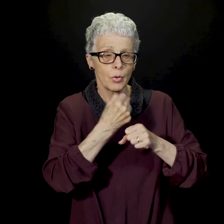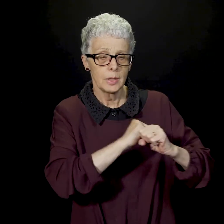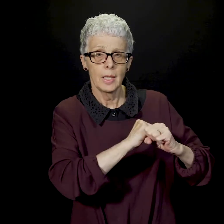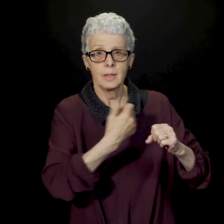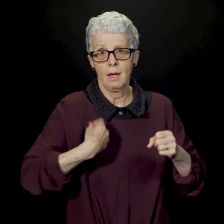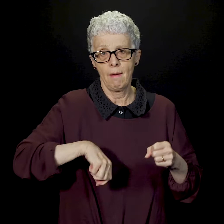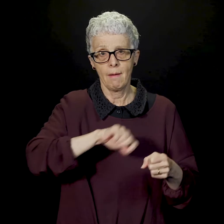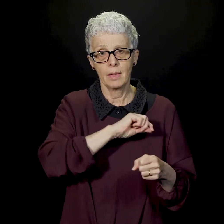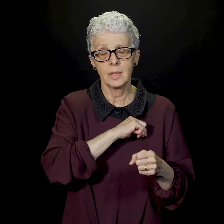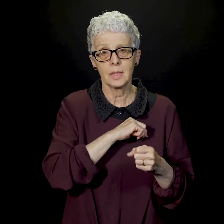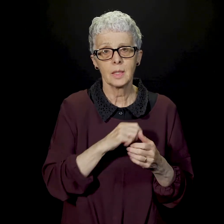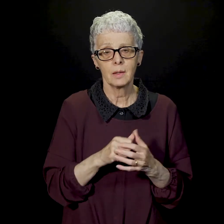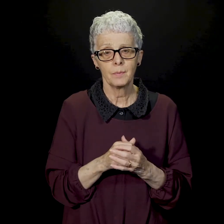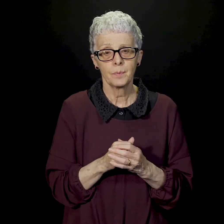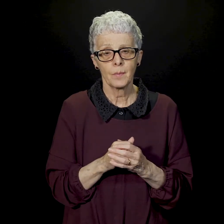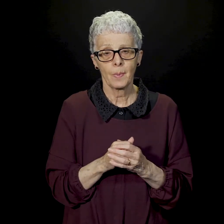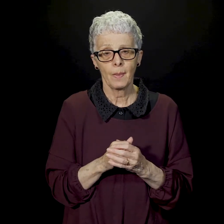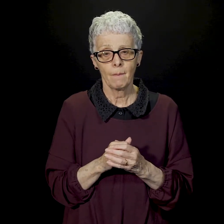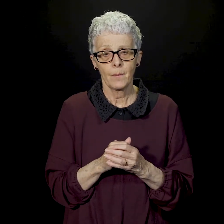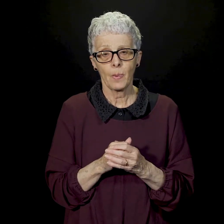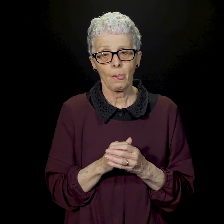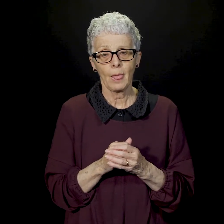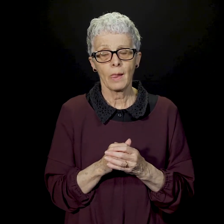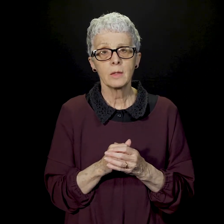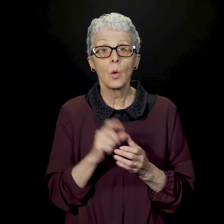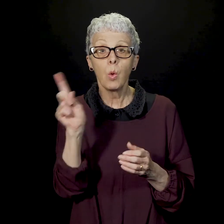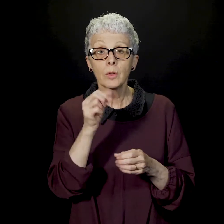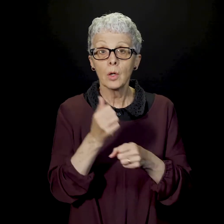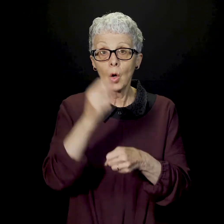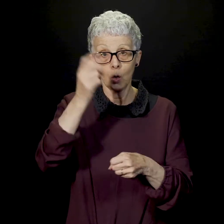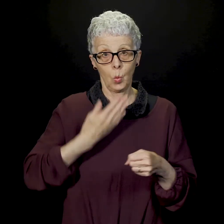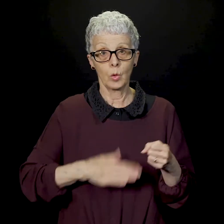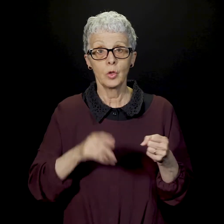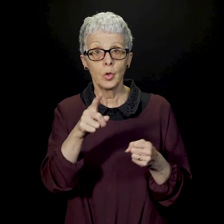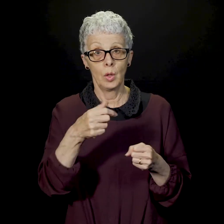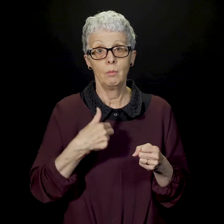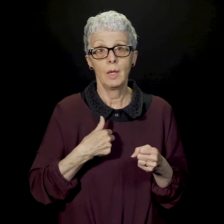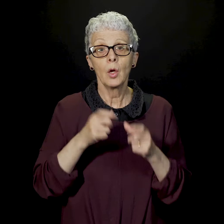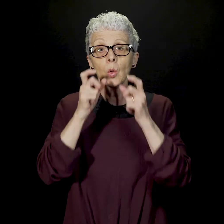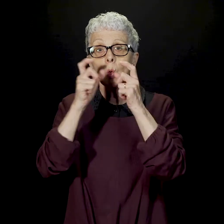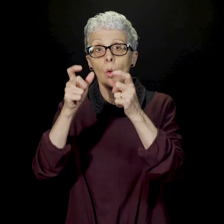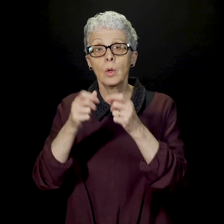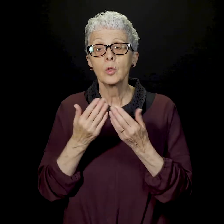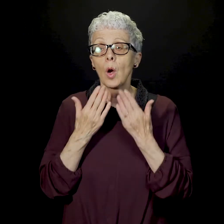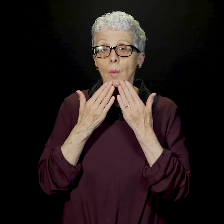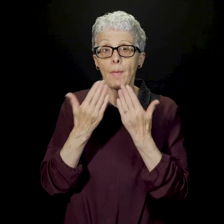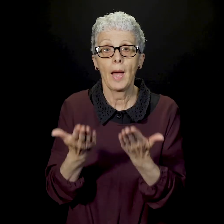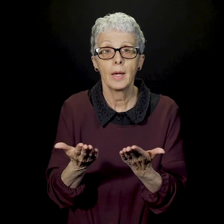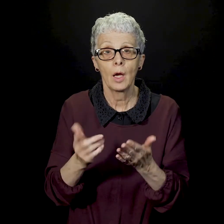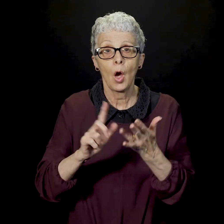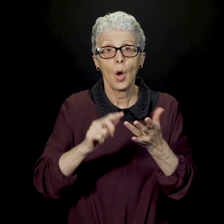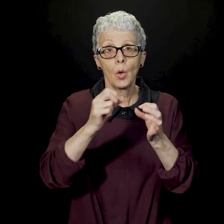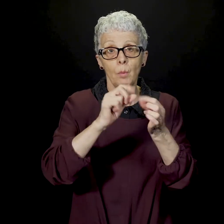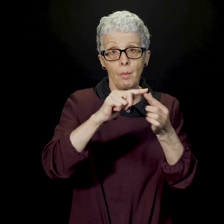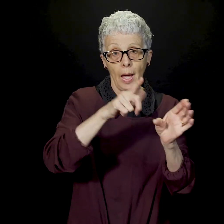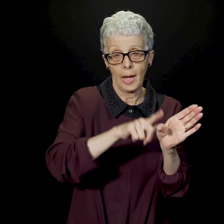live. Finally, what does God ask of us? It's a call to obedience. God is always